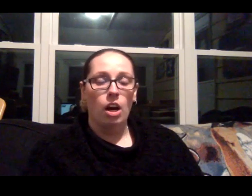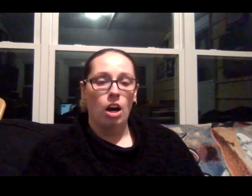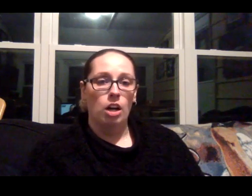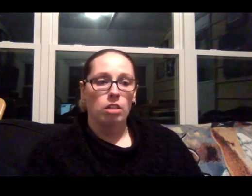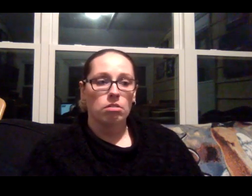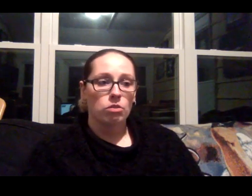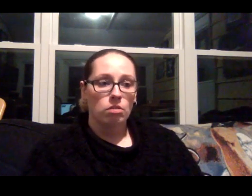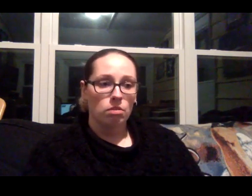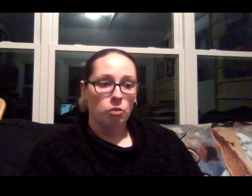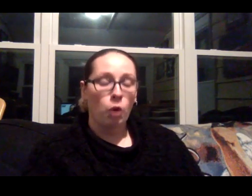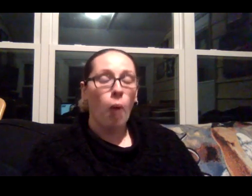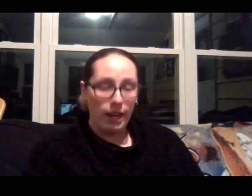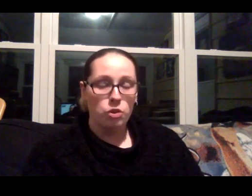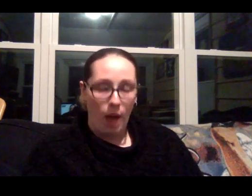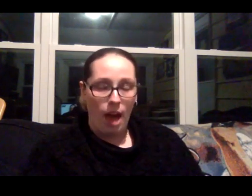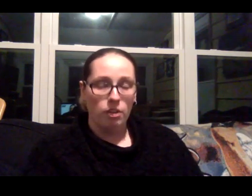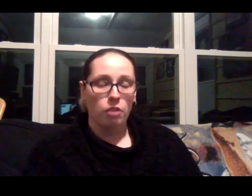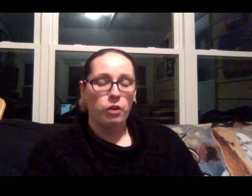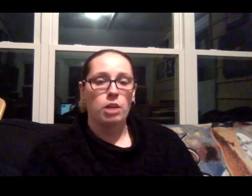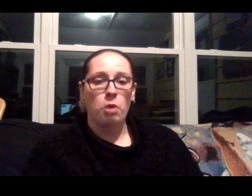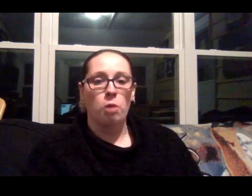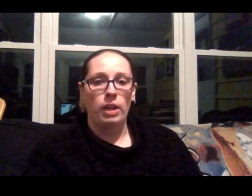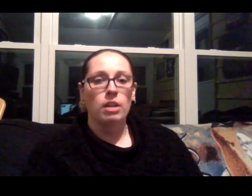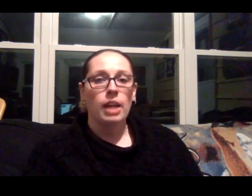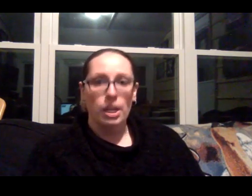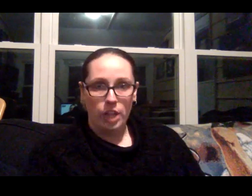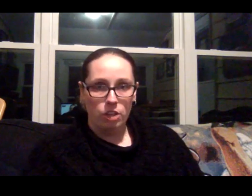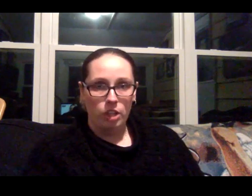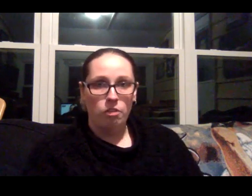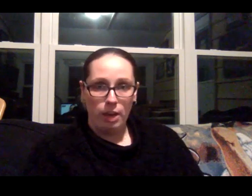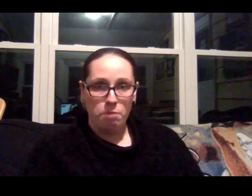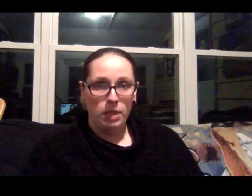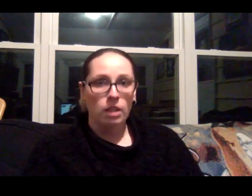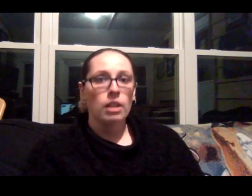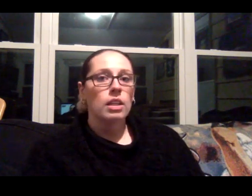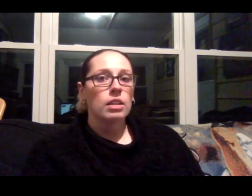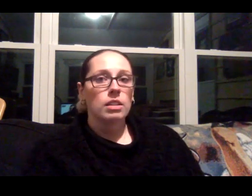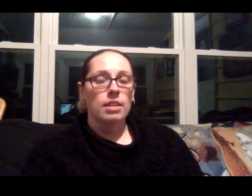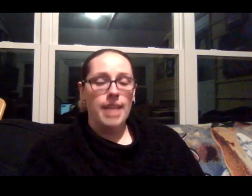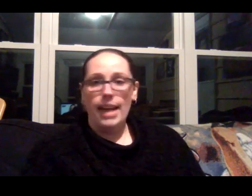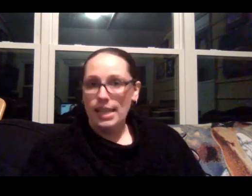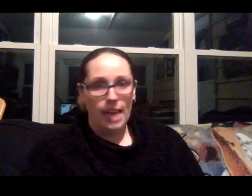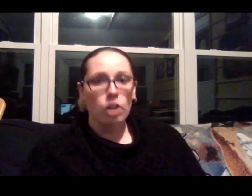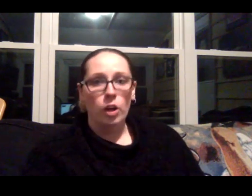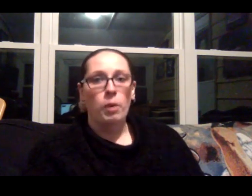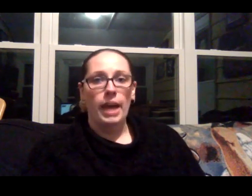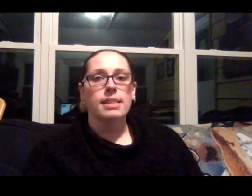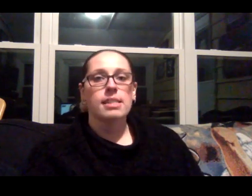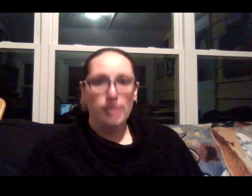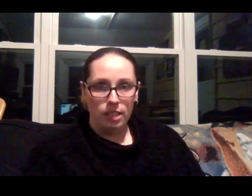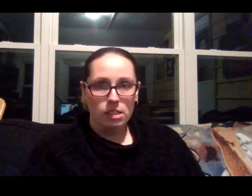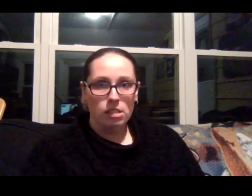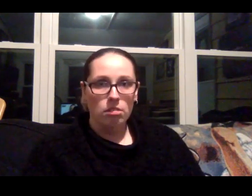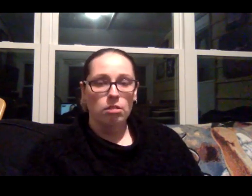they are required to have a free and appropriate education faith. Yeah, that has not gone away